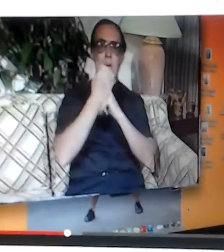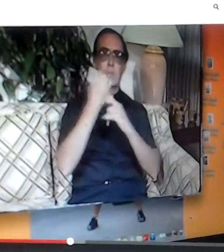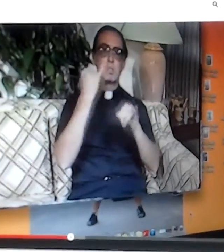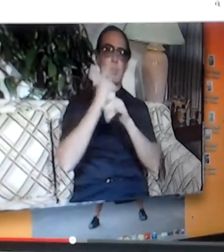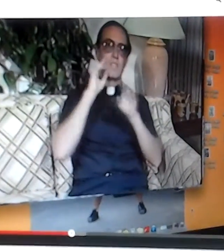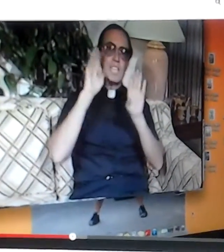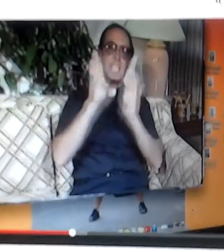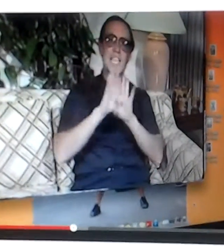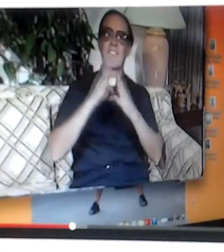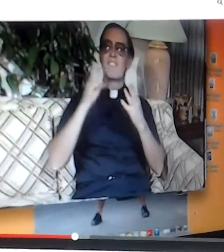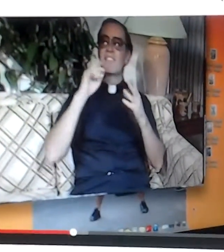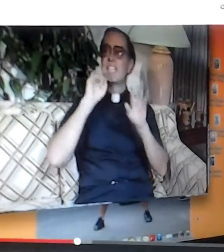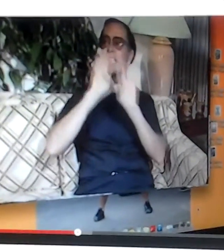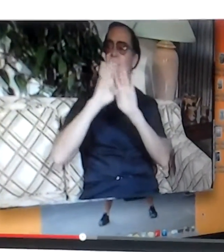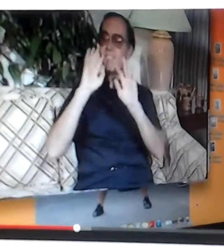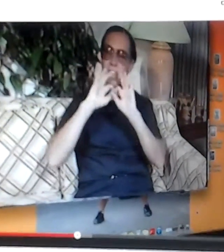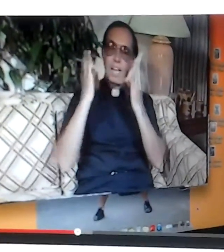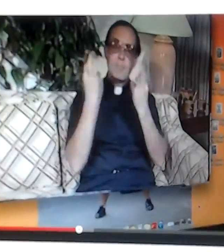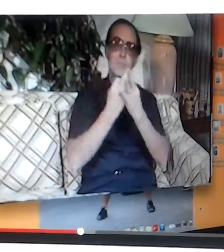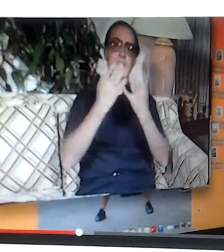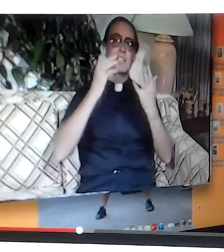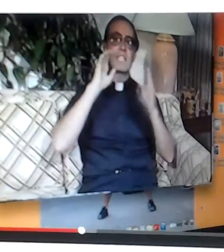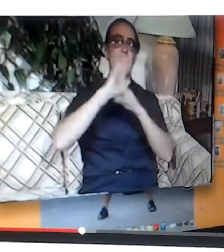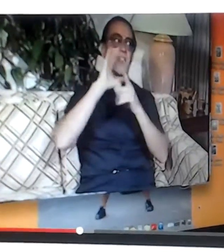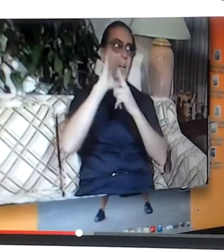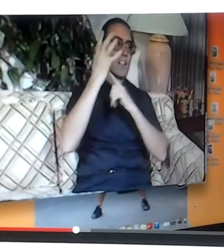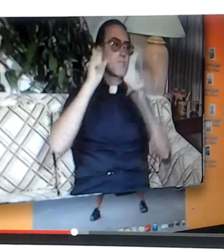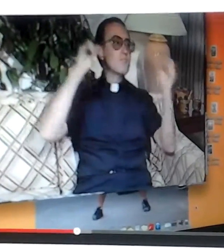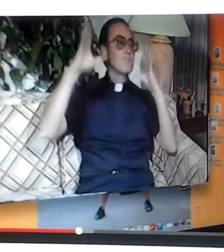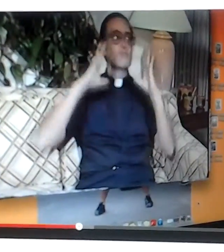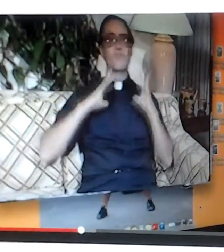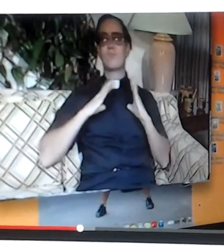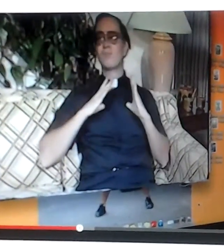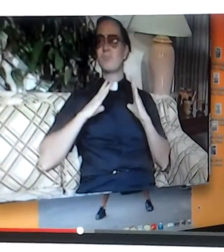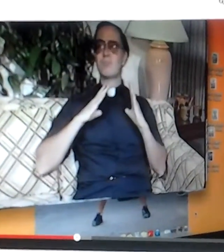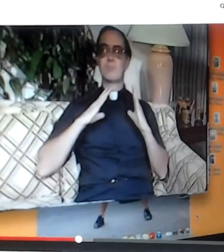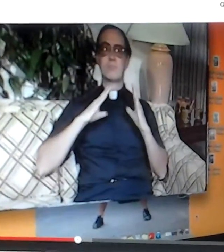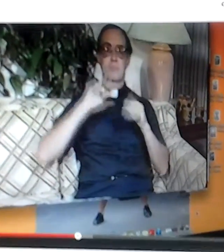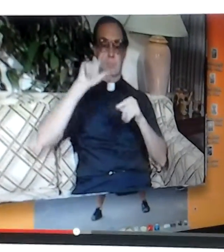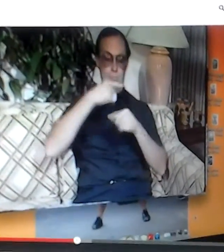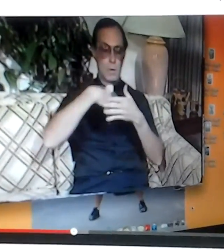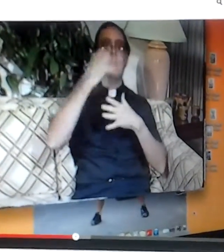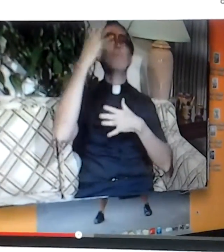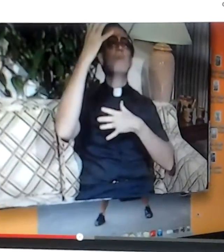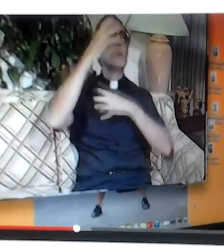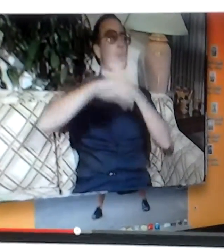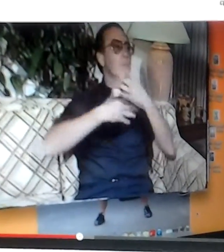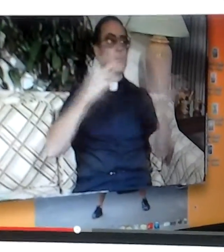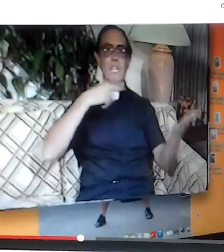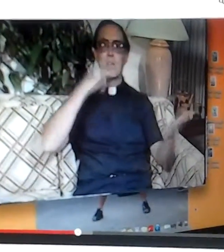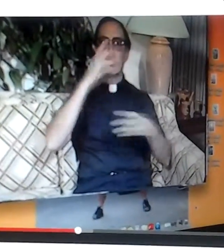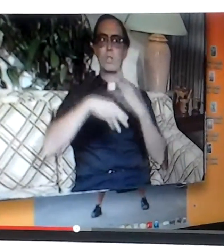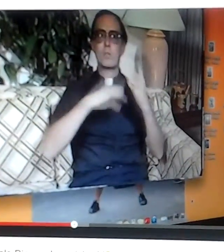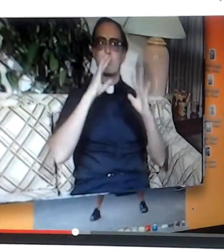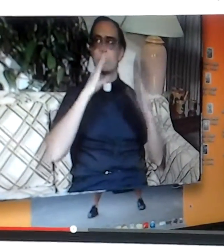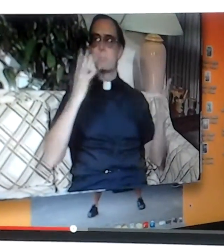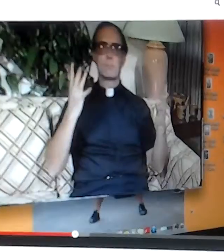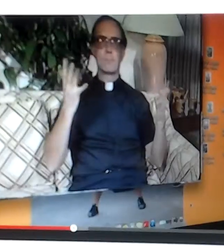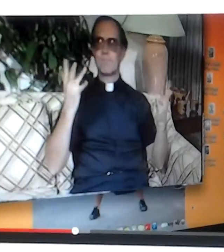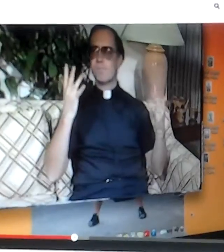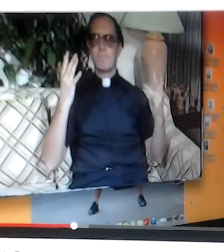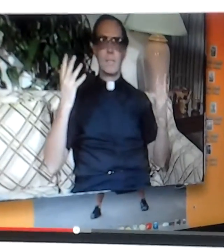Now it was going to be a challenge. Before, life was easy. My environment around me, everybody signed. I could communicate with everybody.